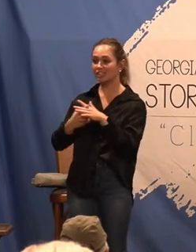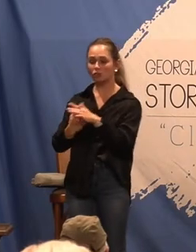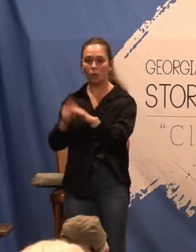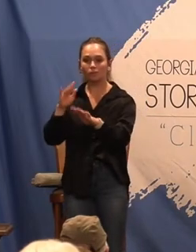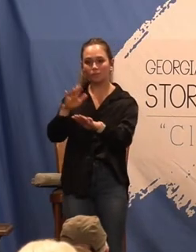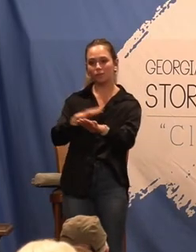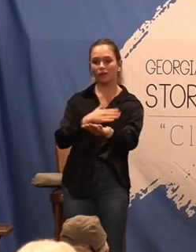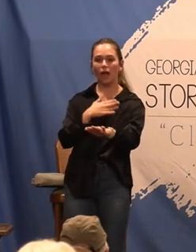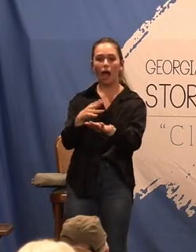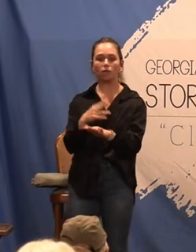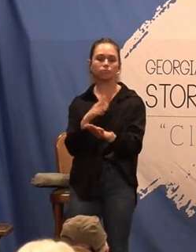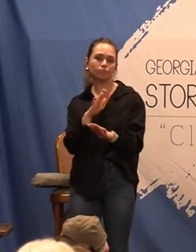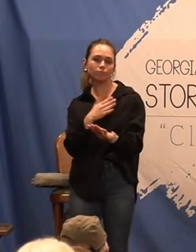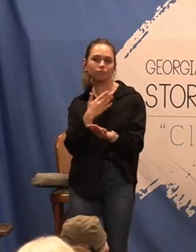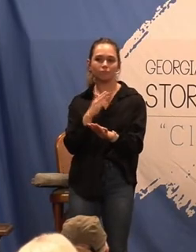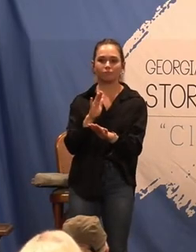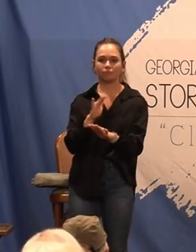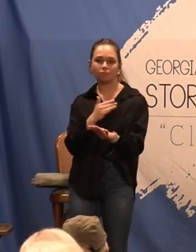song.